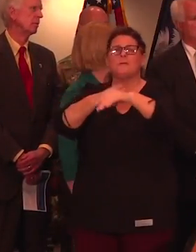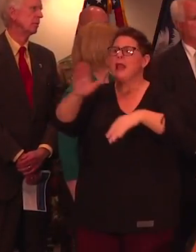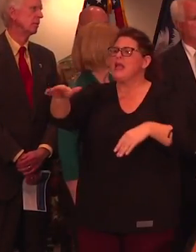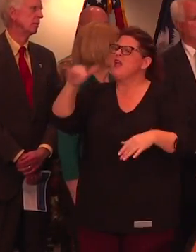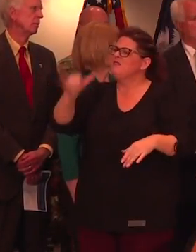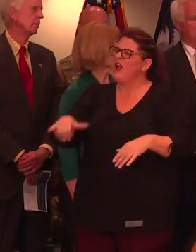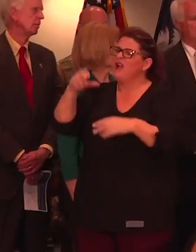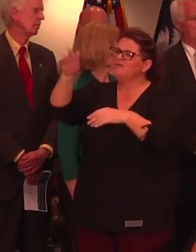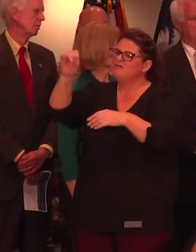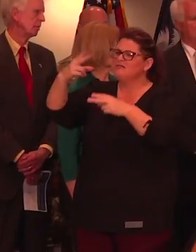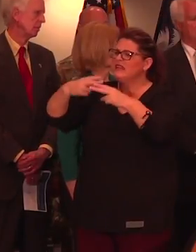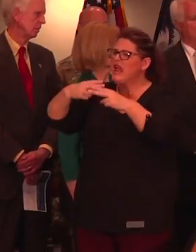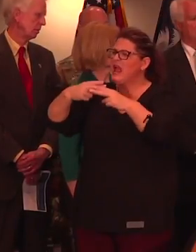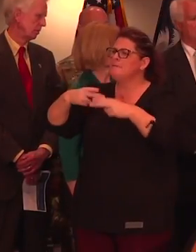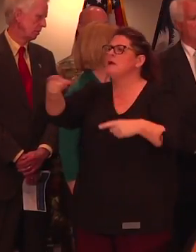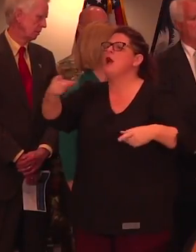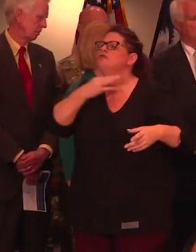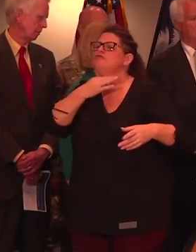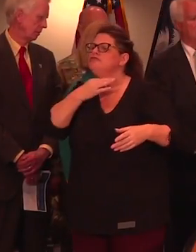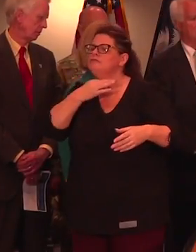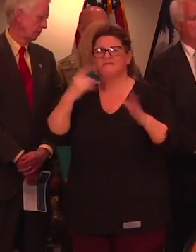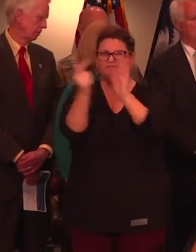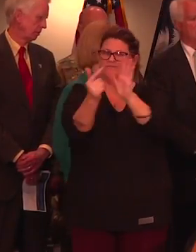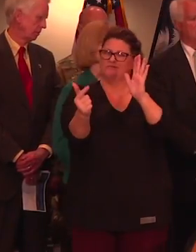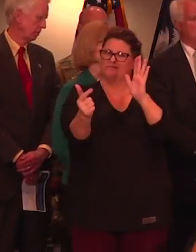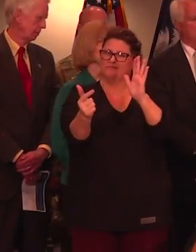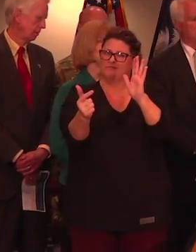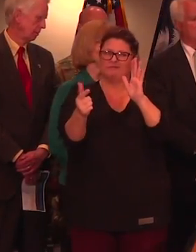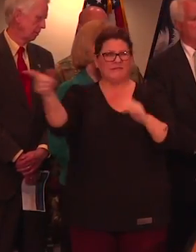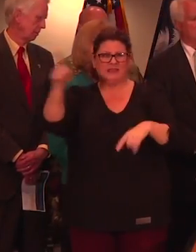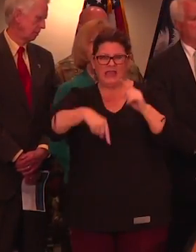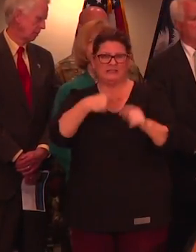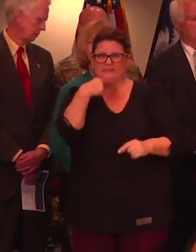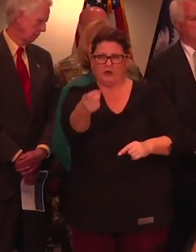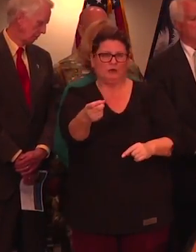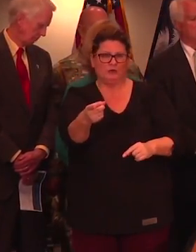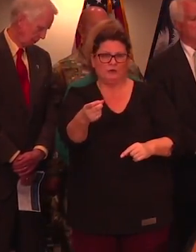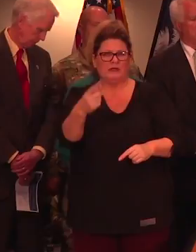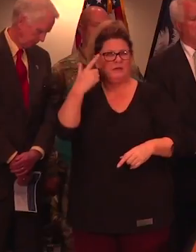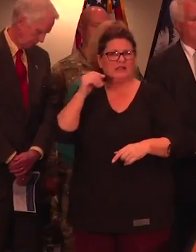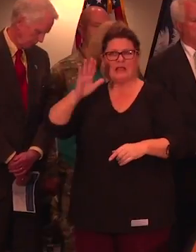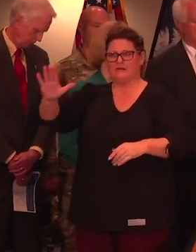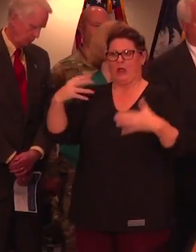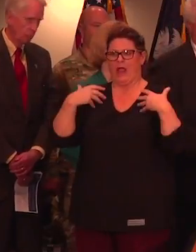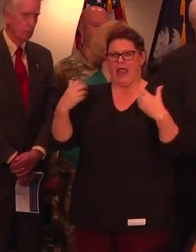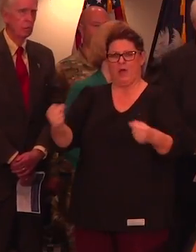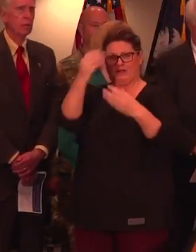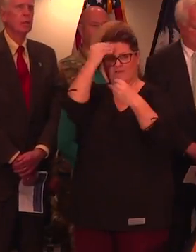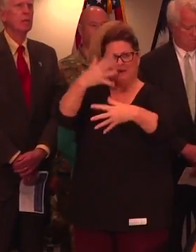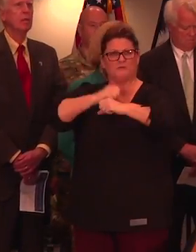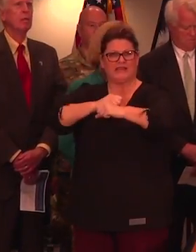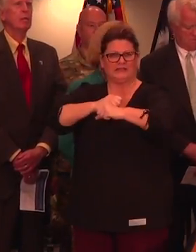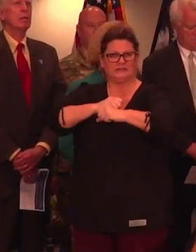person's status, that is a violation to report on individuals' protected health information. Dr. Bell, I want to ask